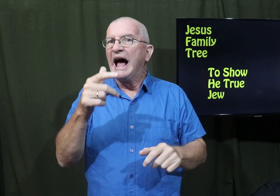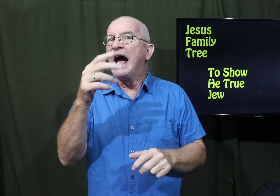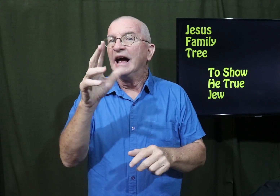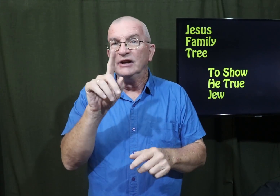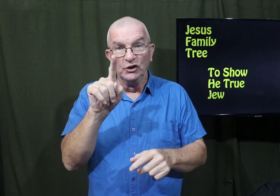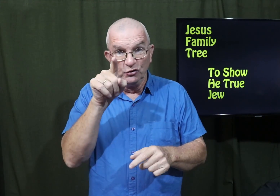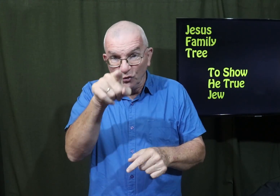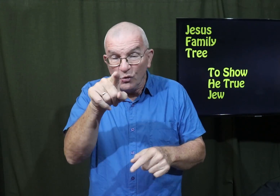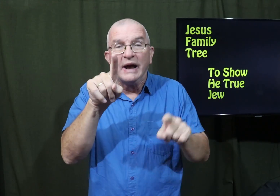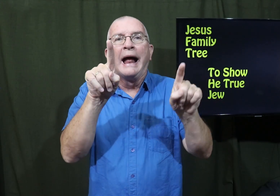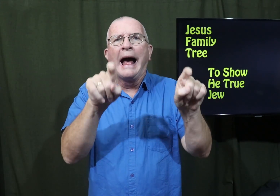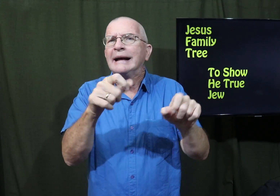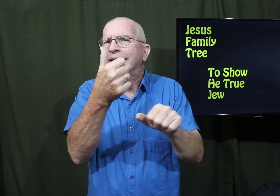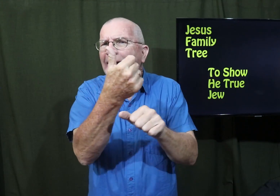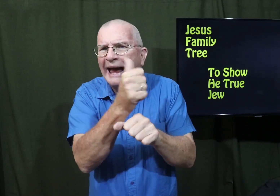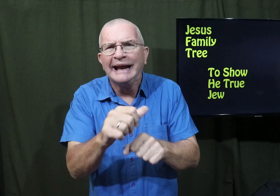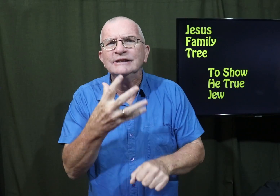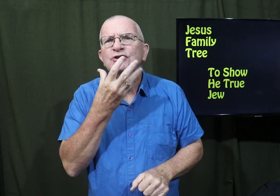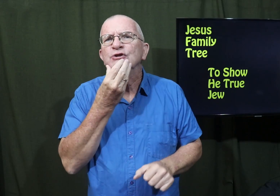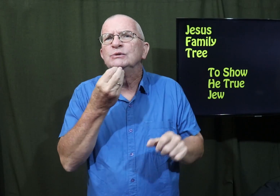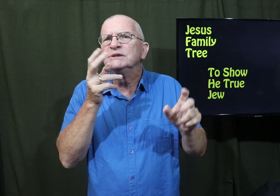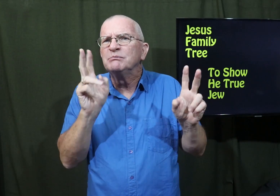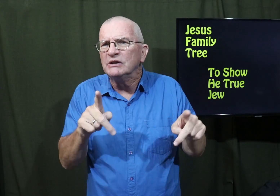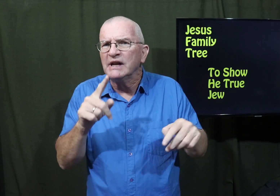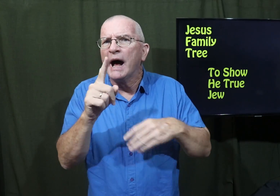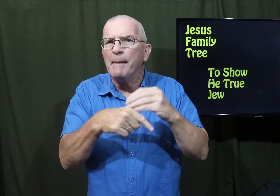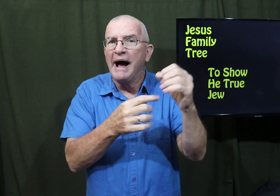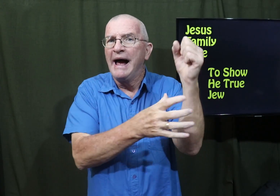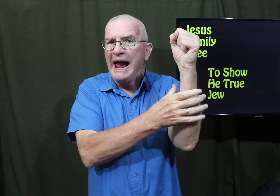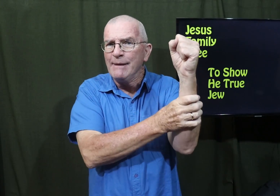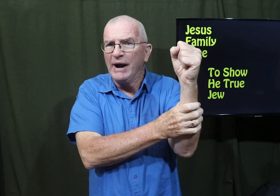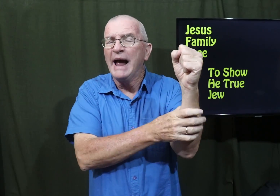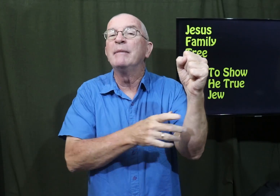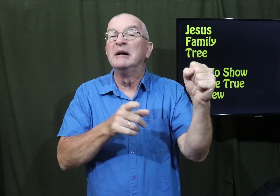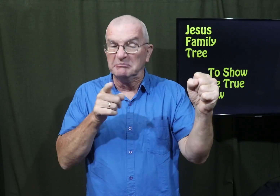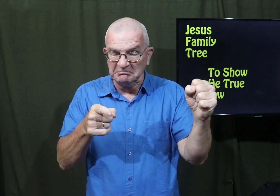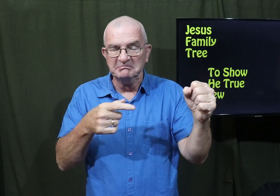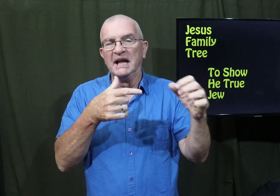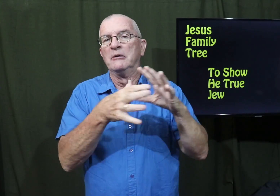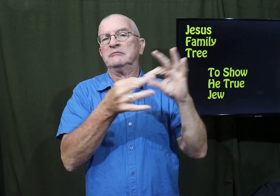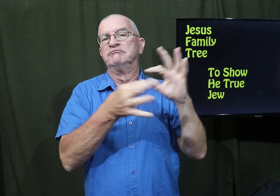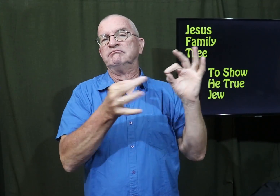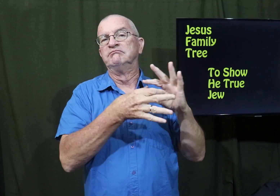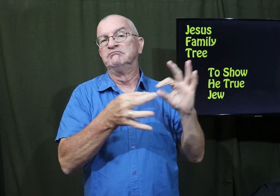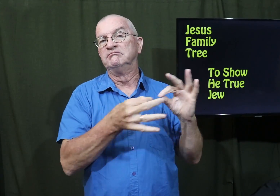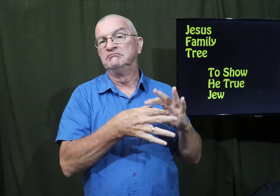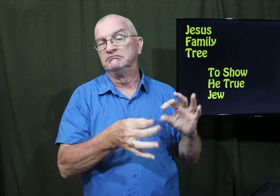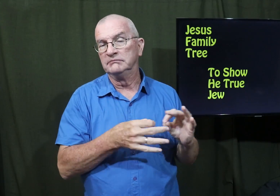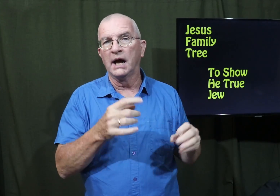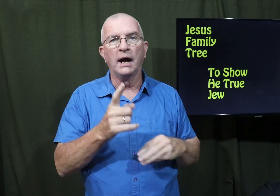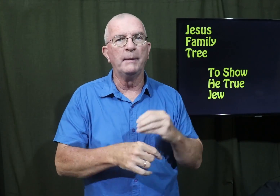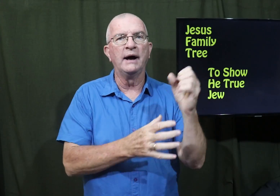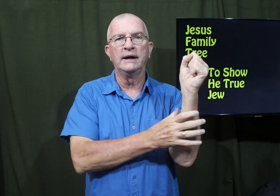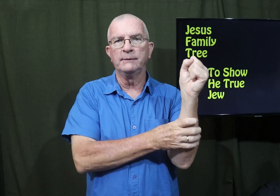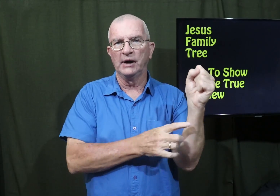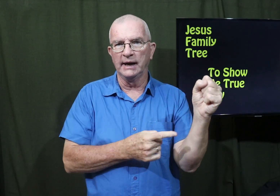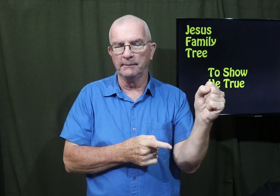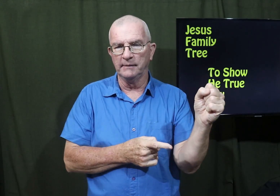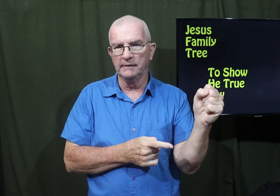he's a famous person ask any Jewish person about Abraham they're going to tell you lots of stories about